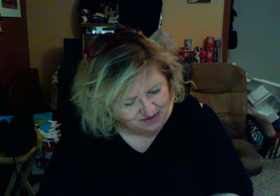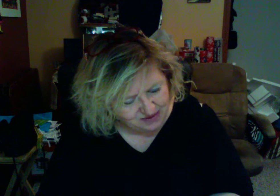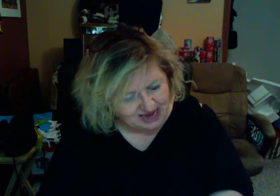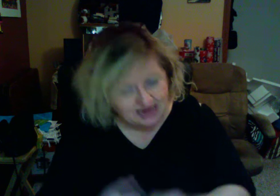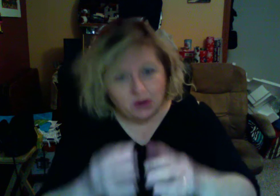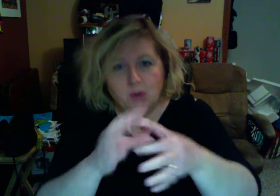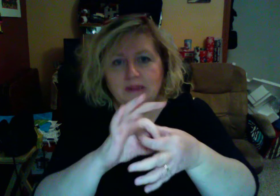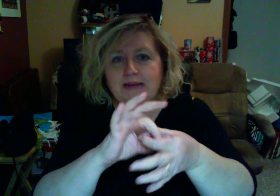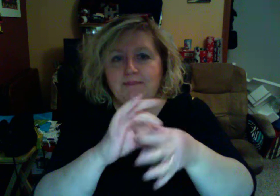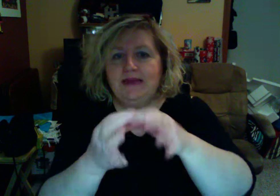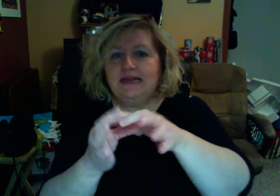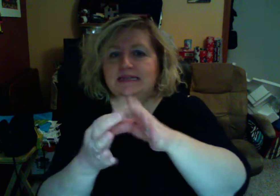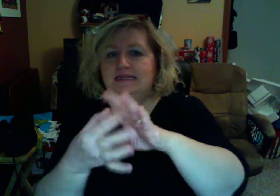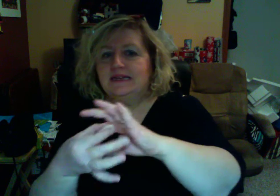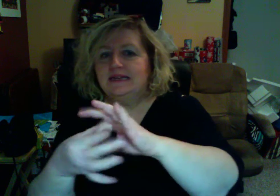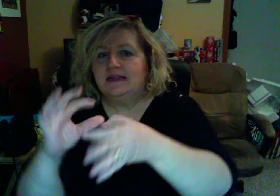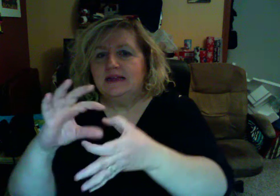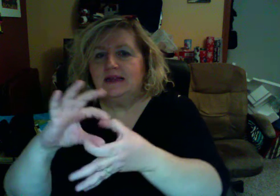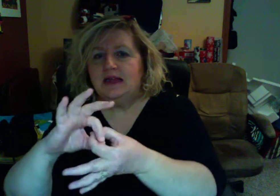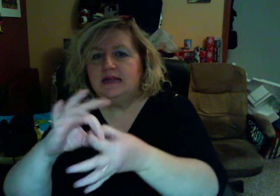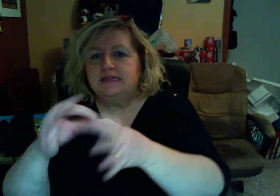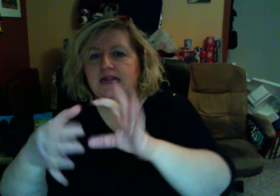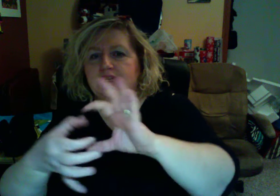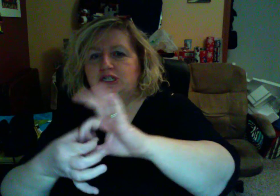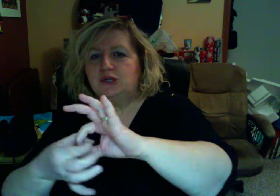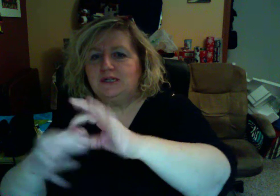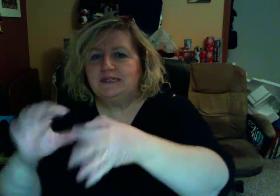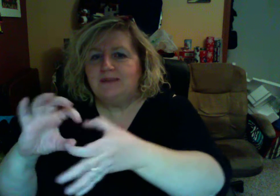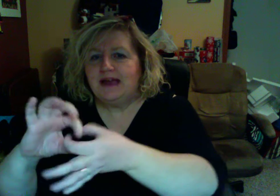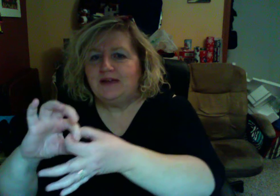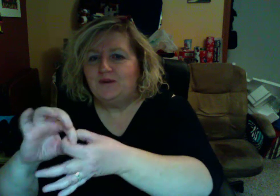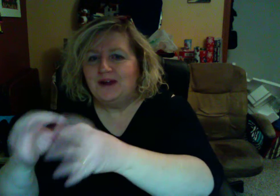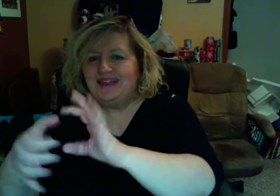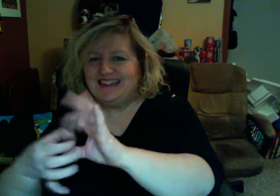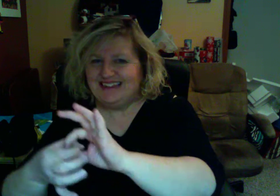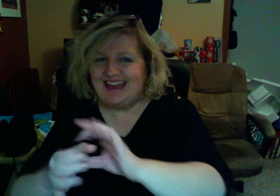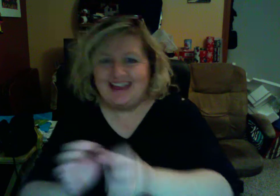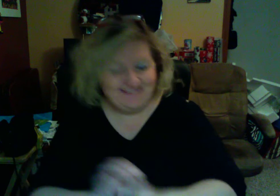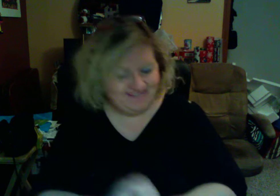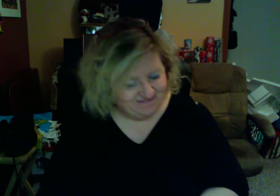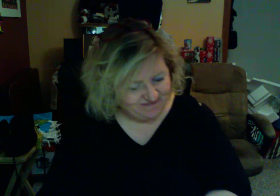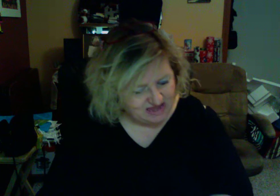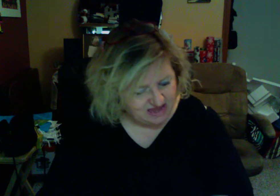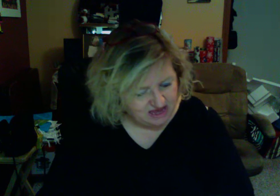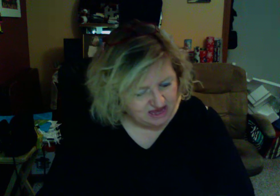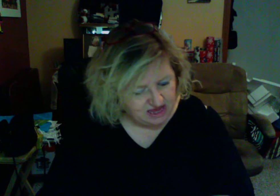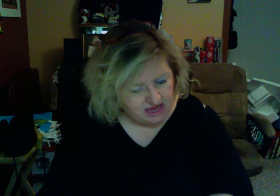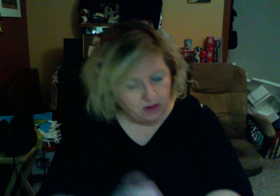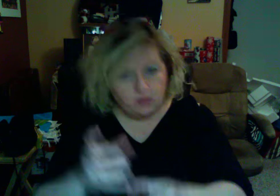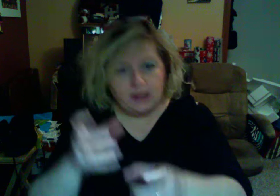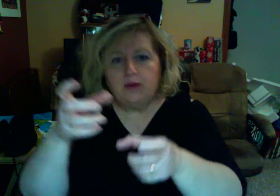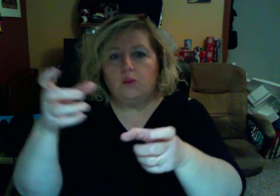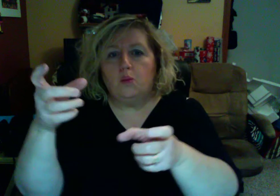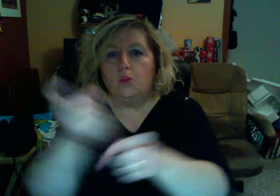We had Olympics. It's kind of the circles back and forth. Yeah. We had